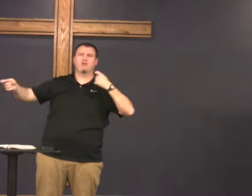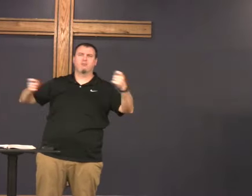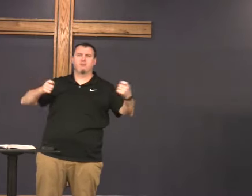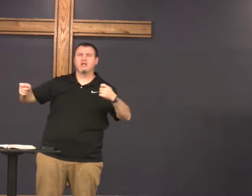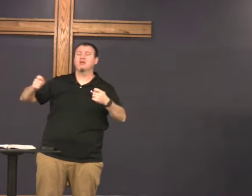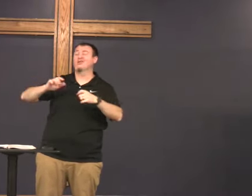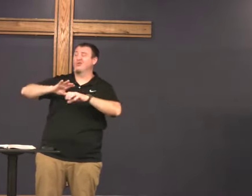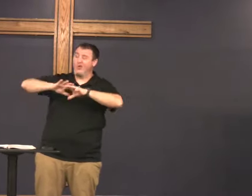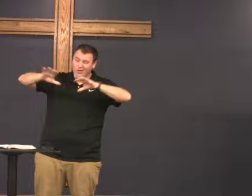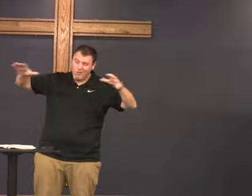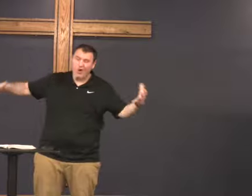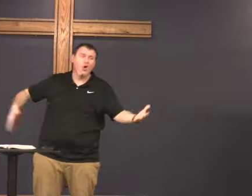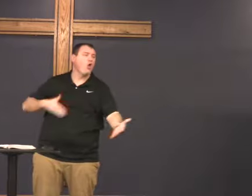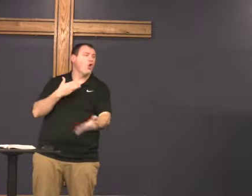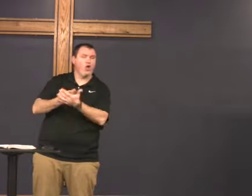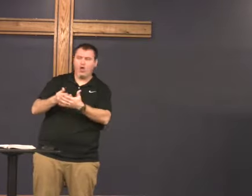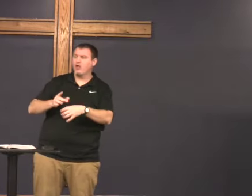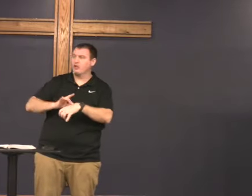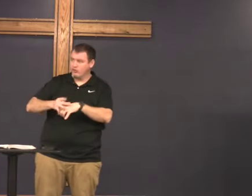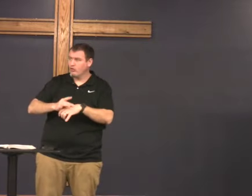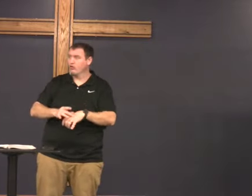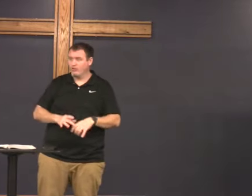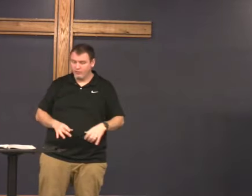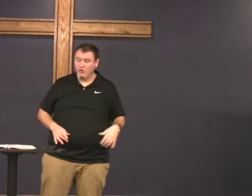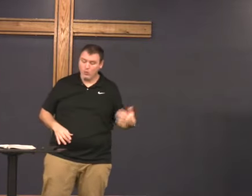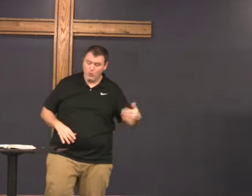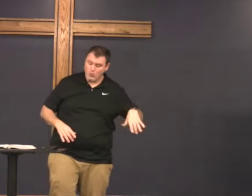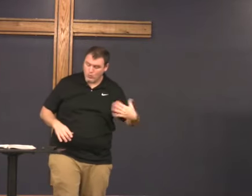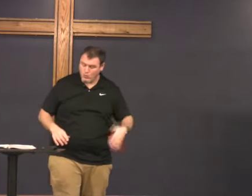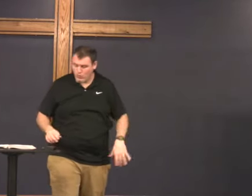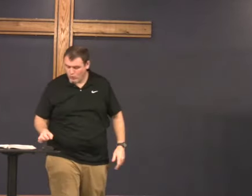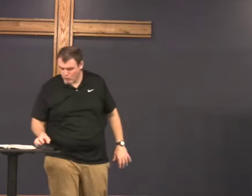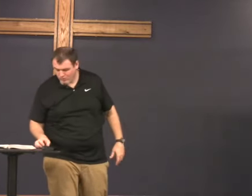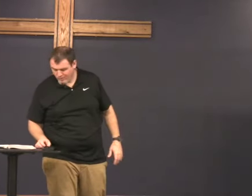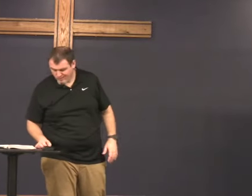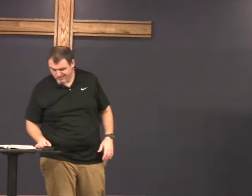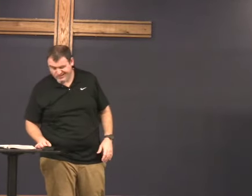And reach unto the heavens and thy dominion to the end of the earth.